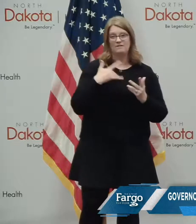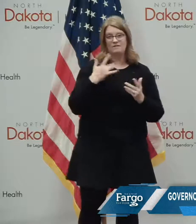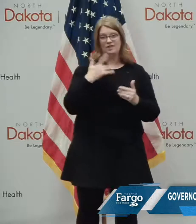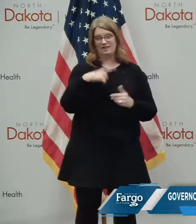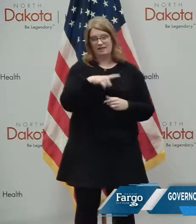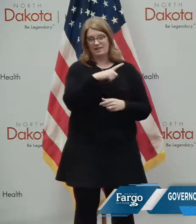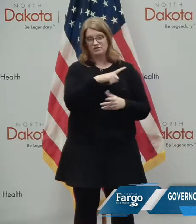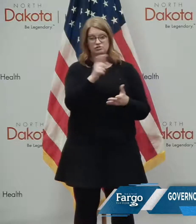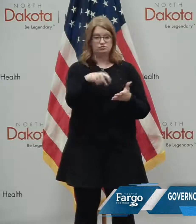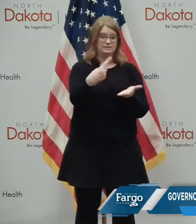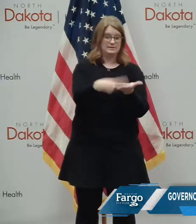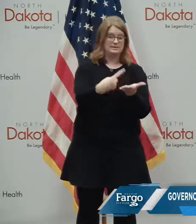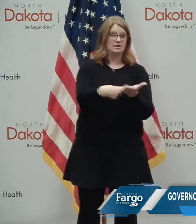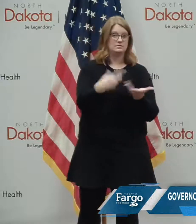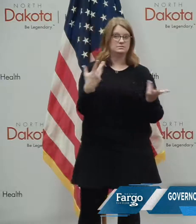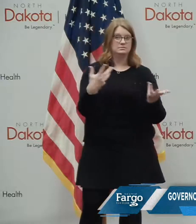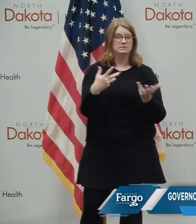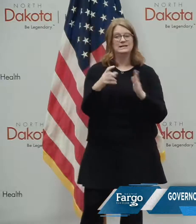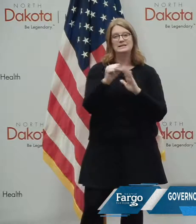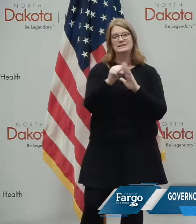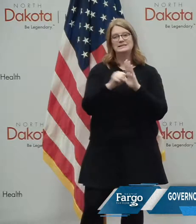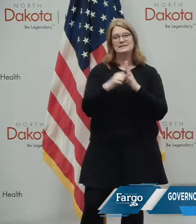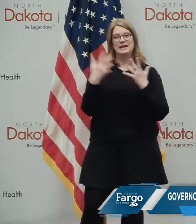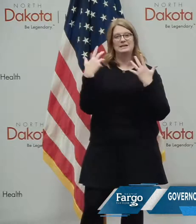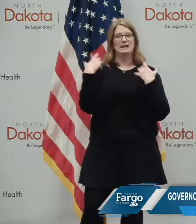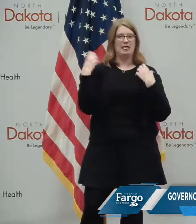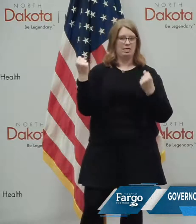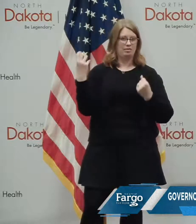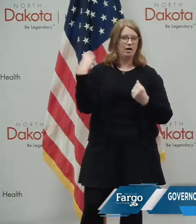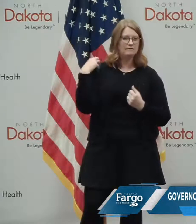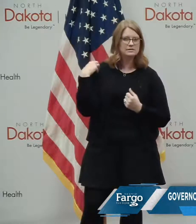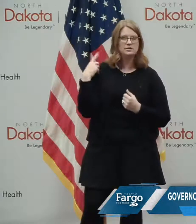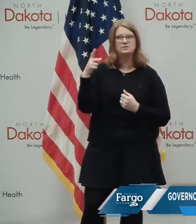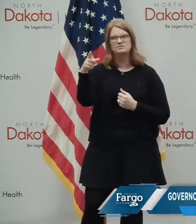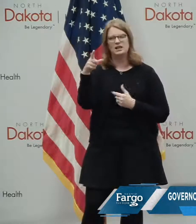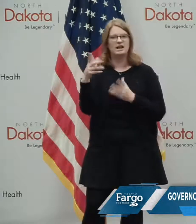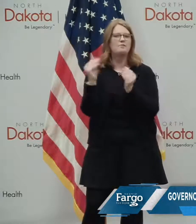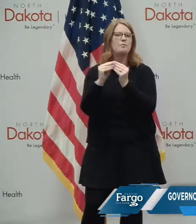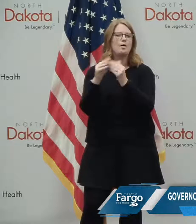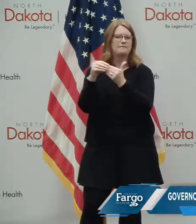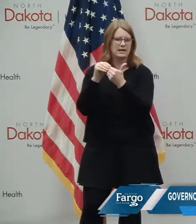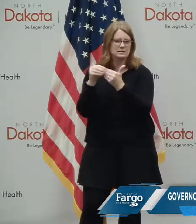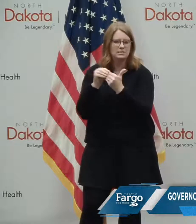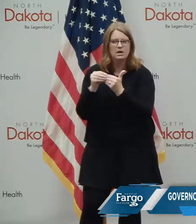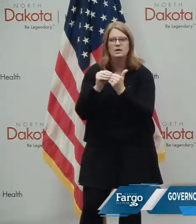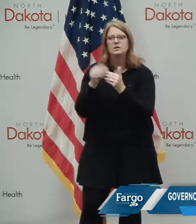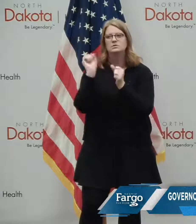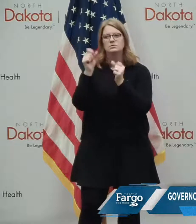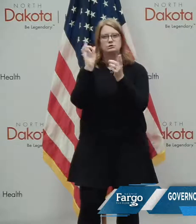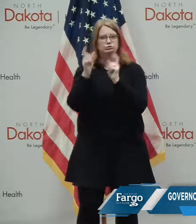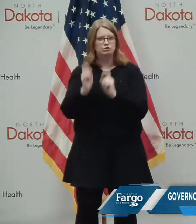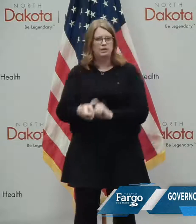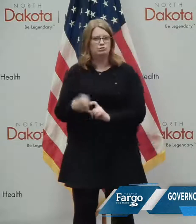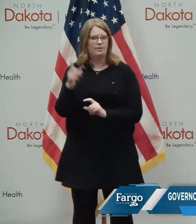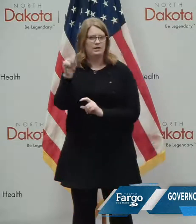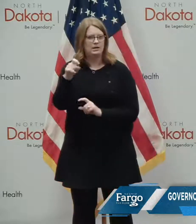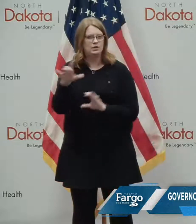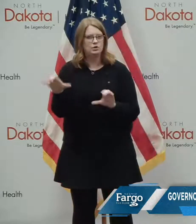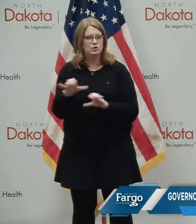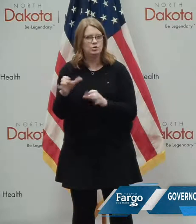at next time, because that'll give state health officers the kind of flexibility that anybody else in law enforcement